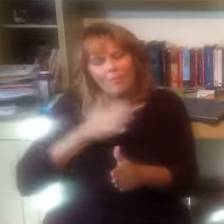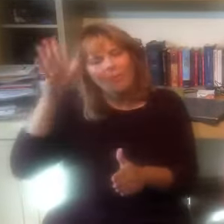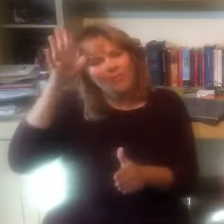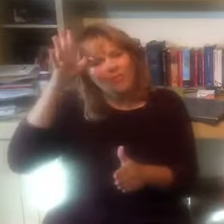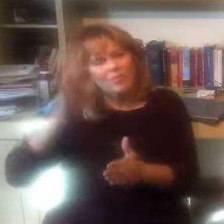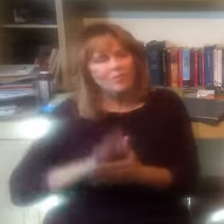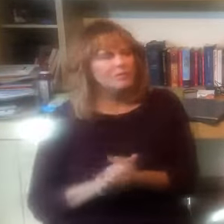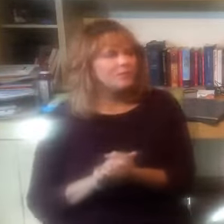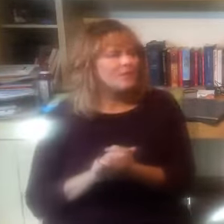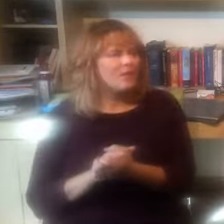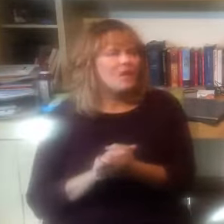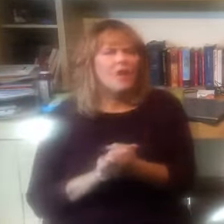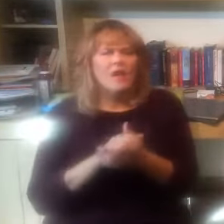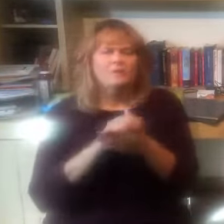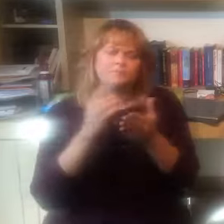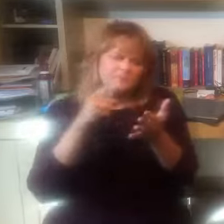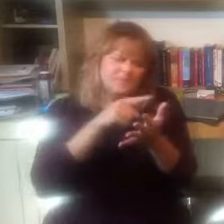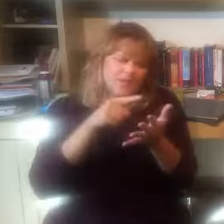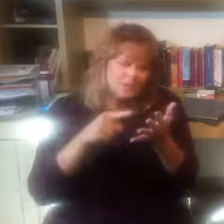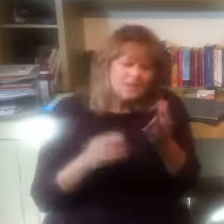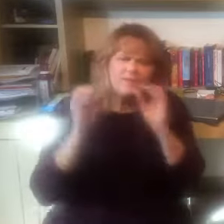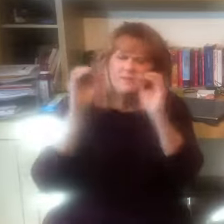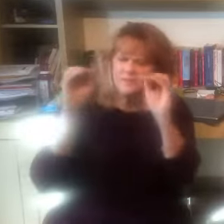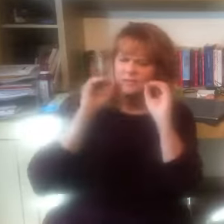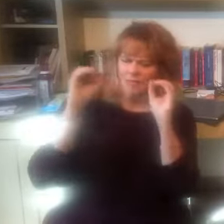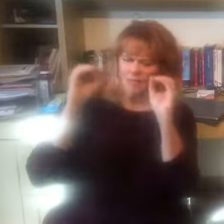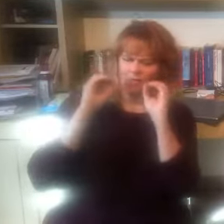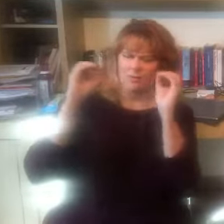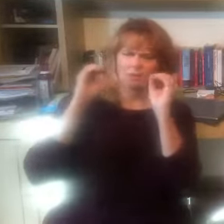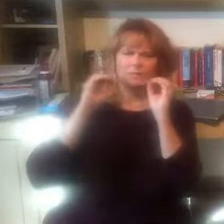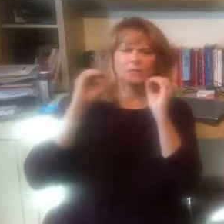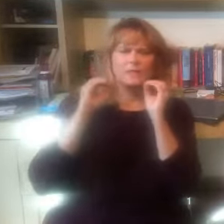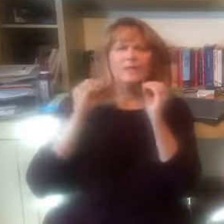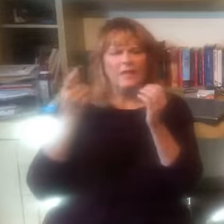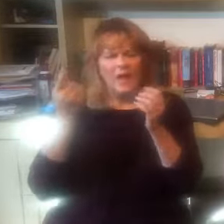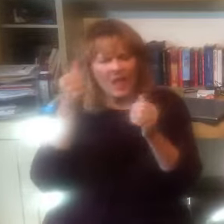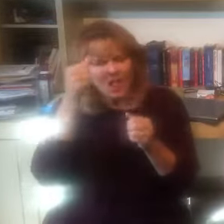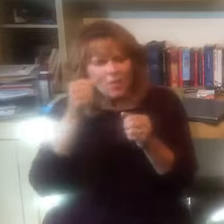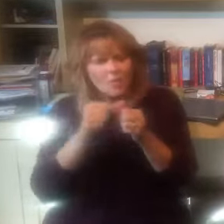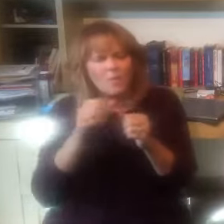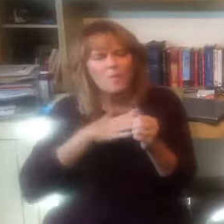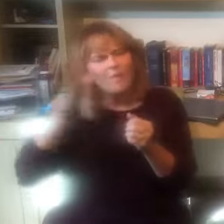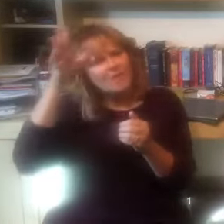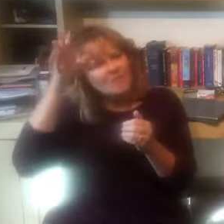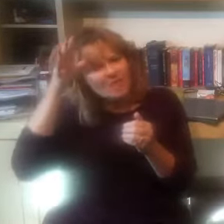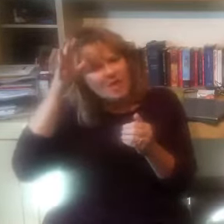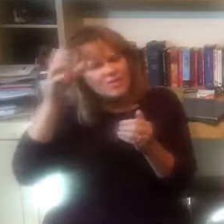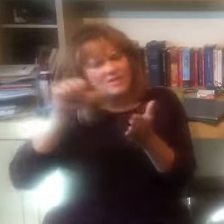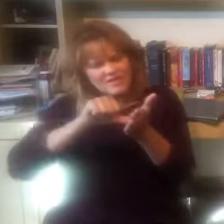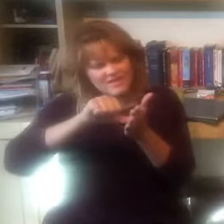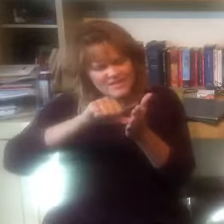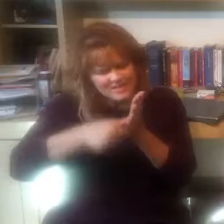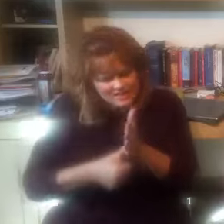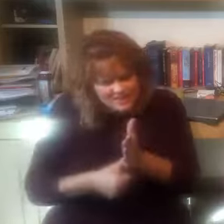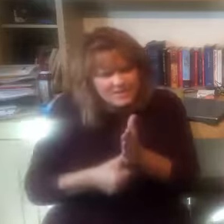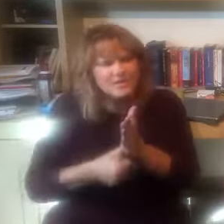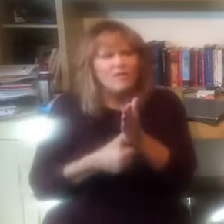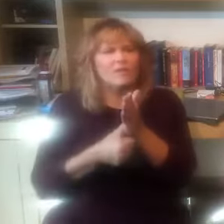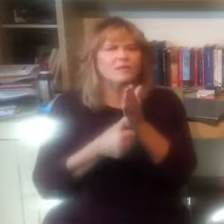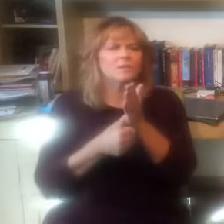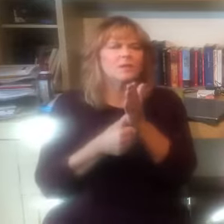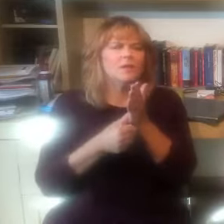what some of the things that they taught me was, is I remember my father really drilled into not only me, but my